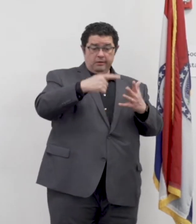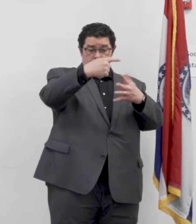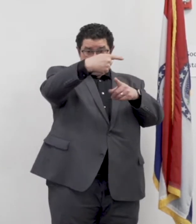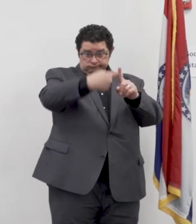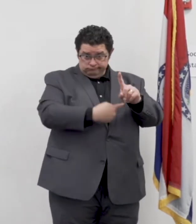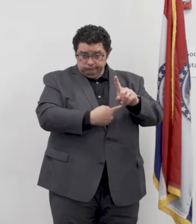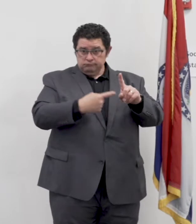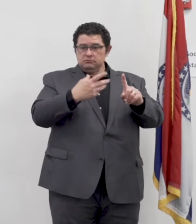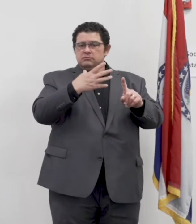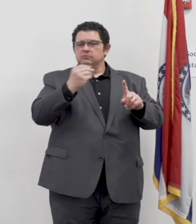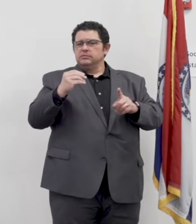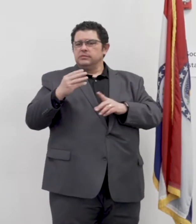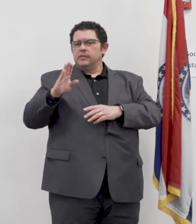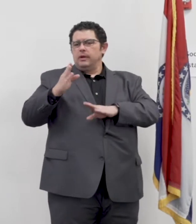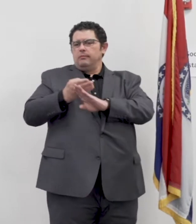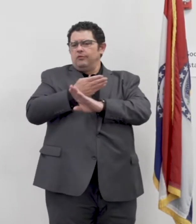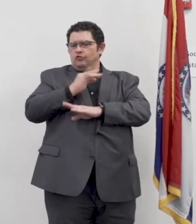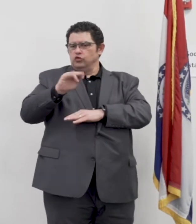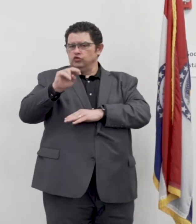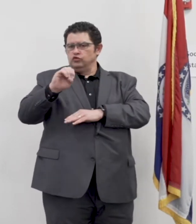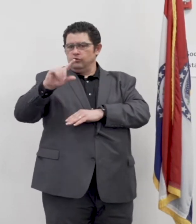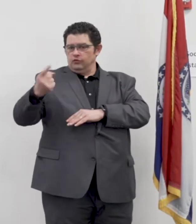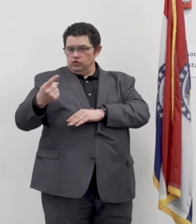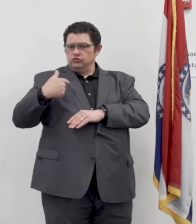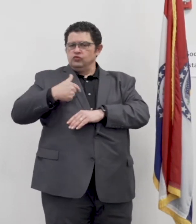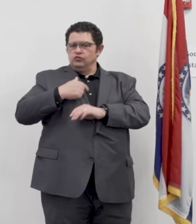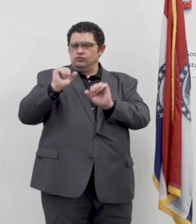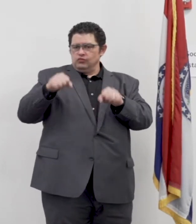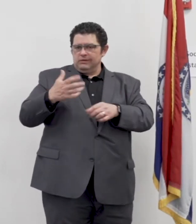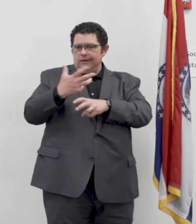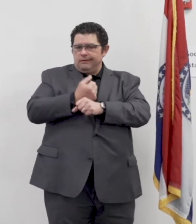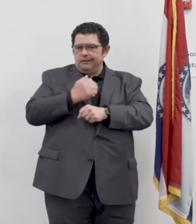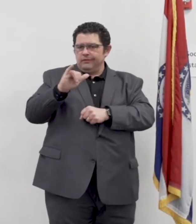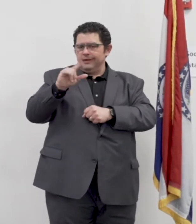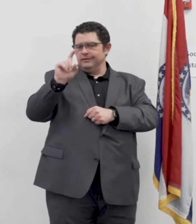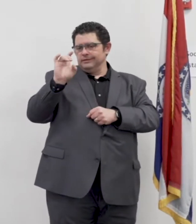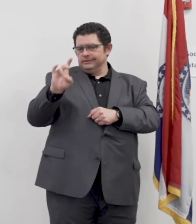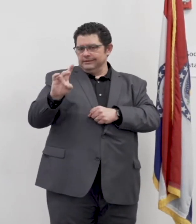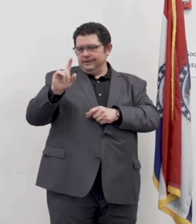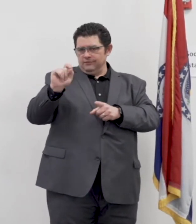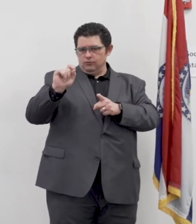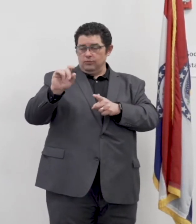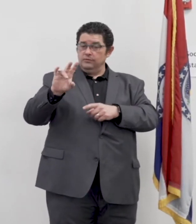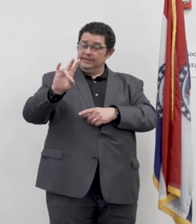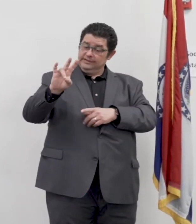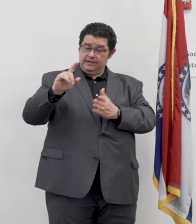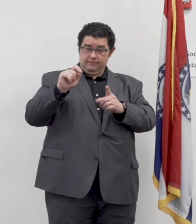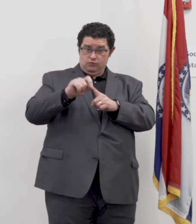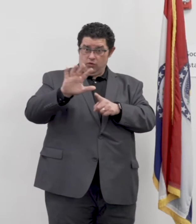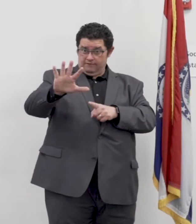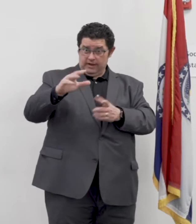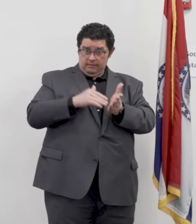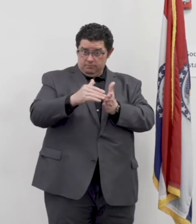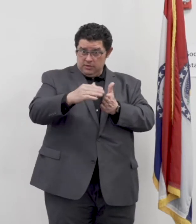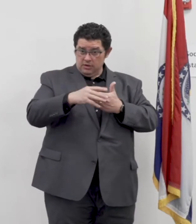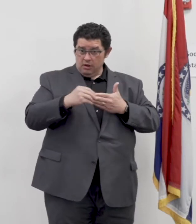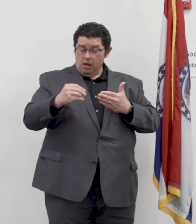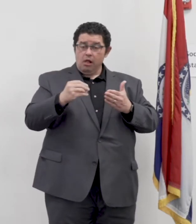moving $17.5 million of this federal stimulus grant into our community, into the businesses that have been affected the most.